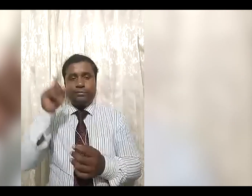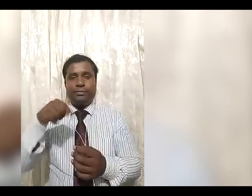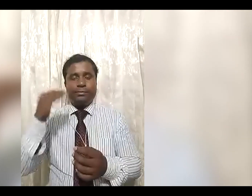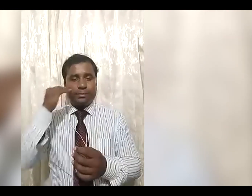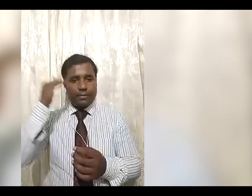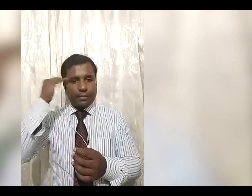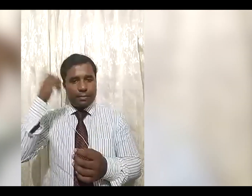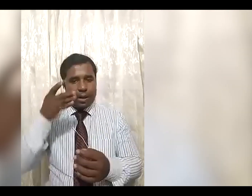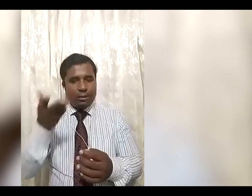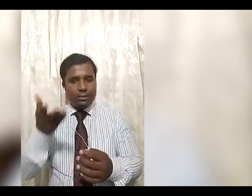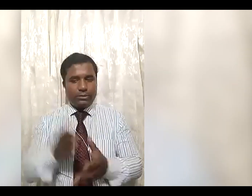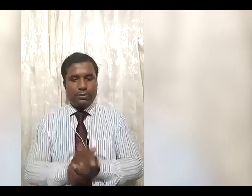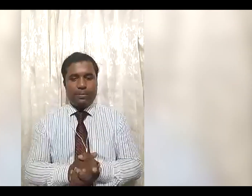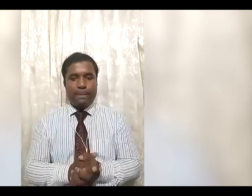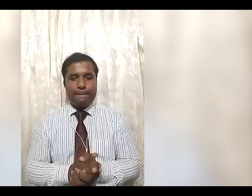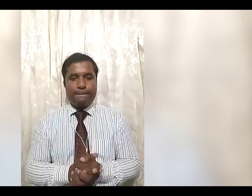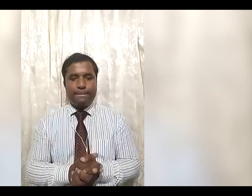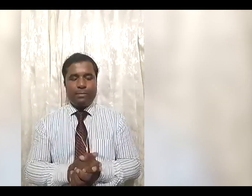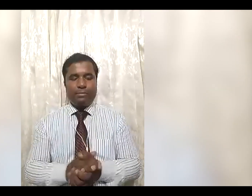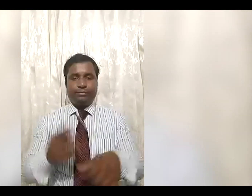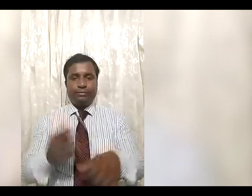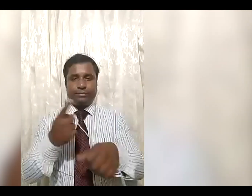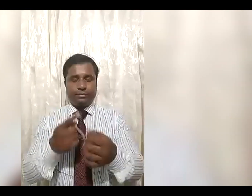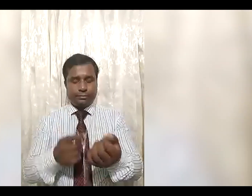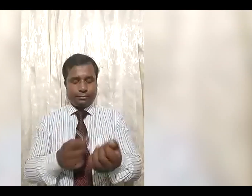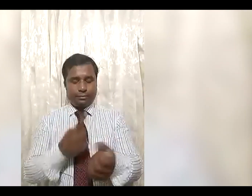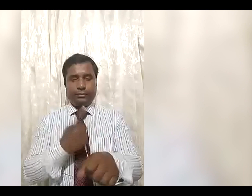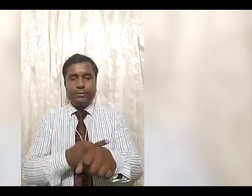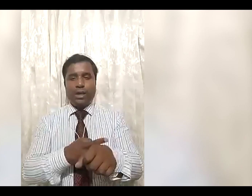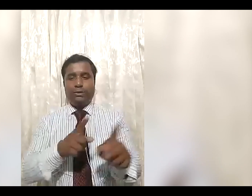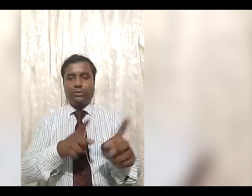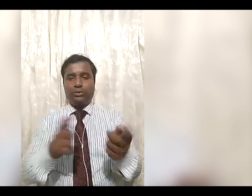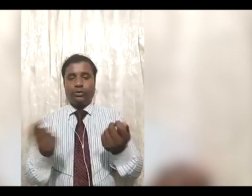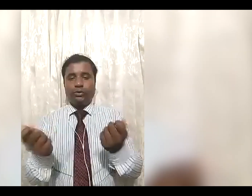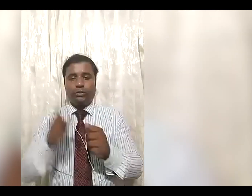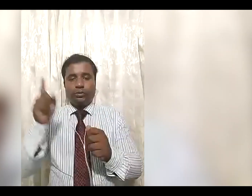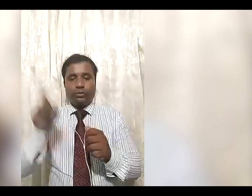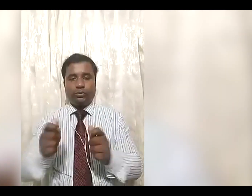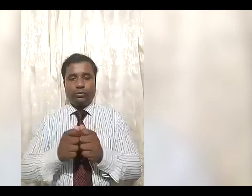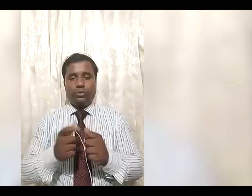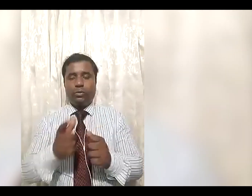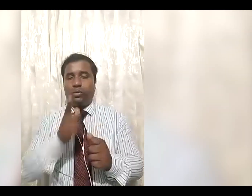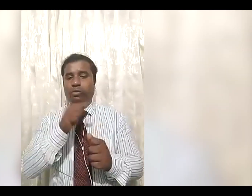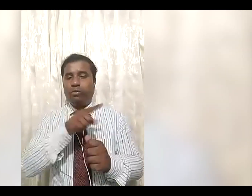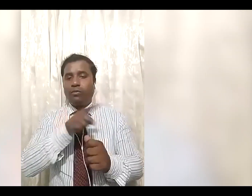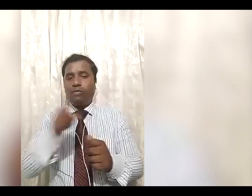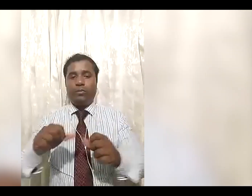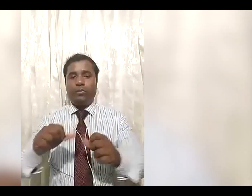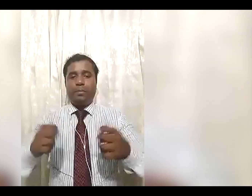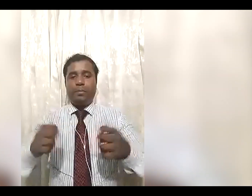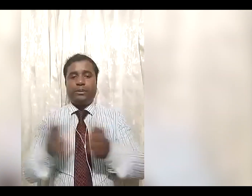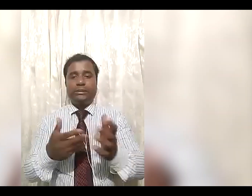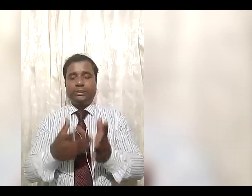I studied in Dhaka University. There are lots of students who are educationally